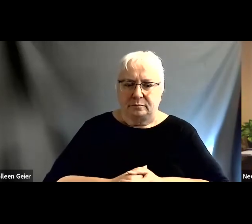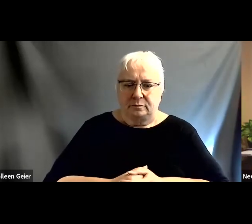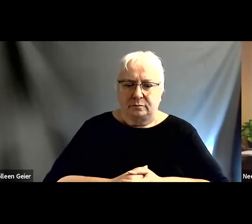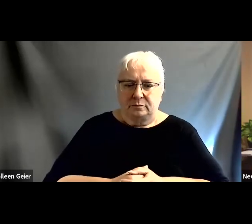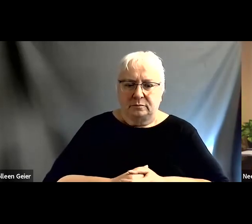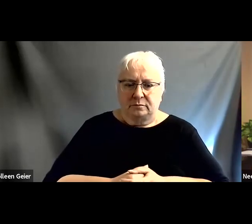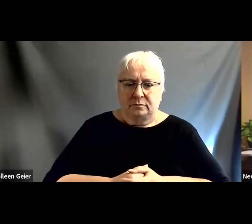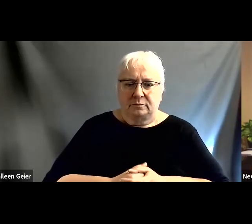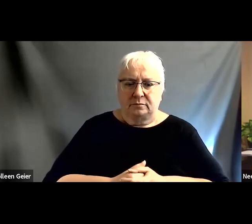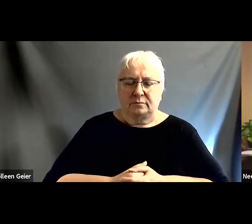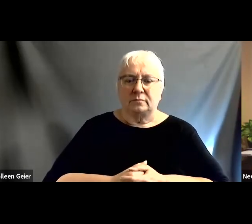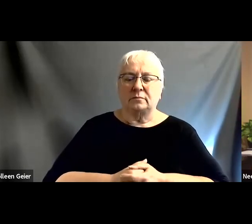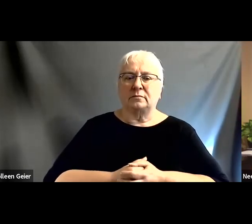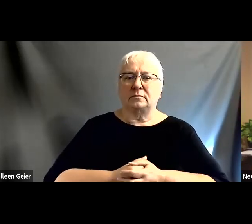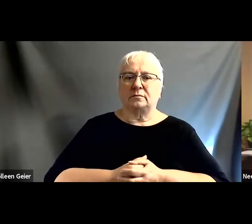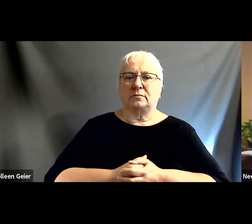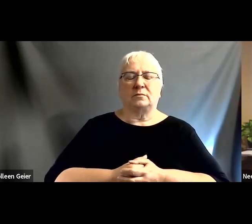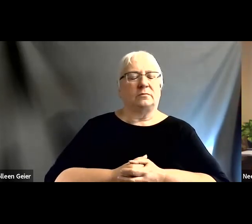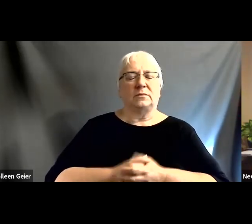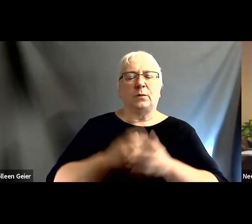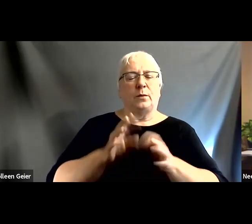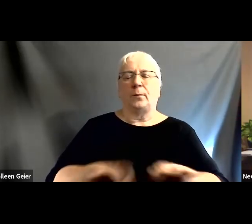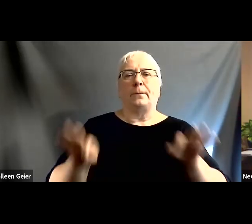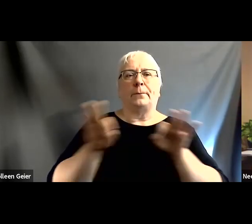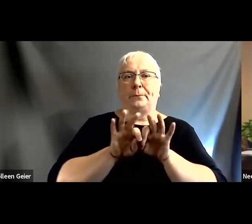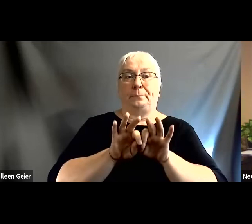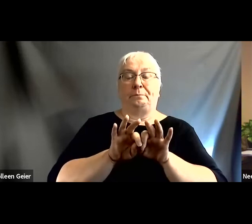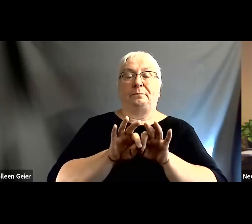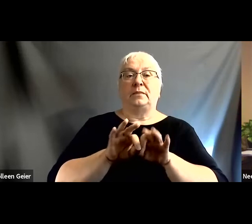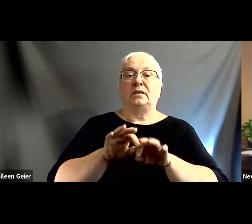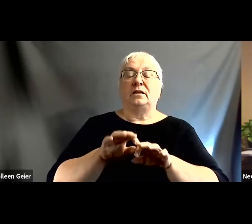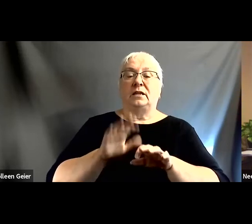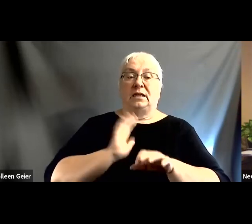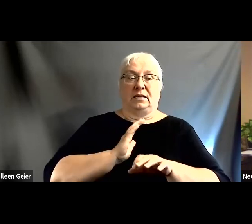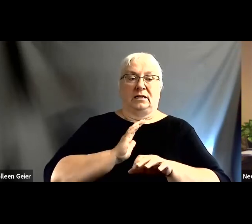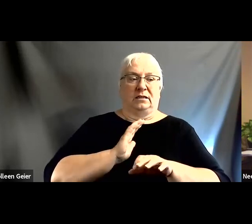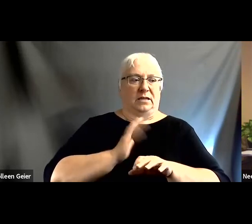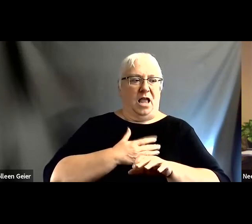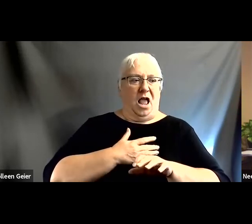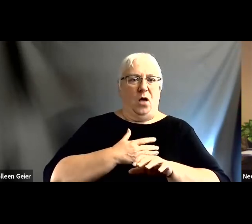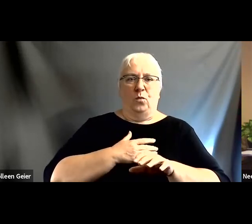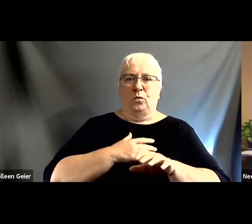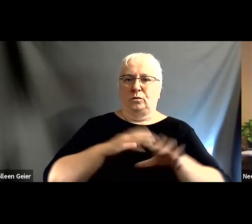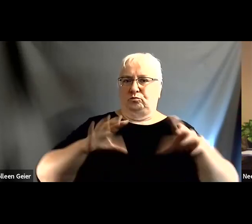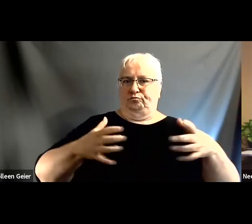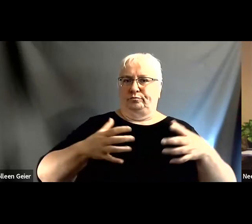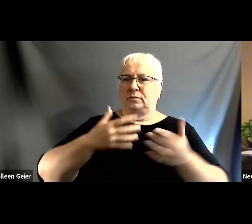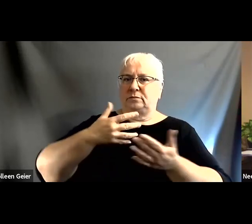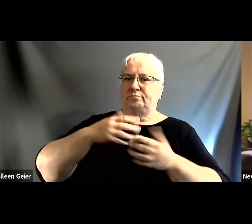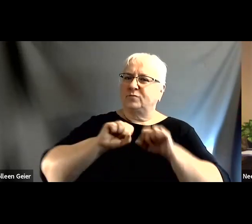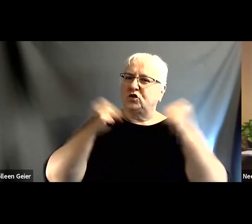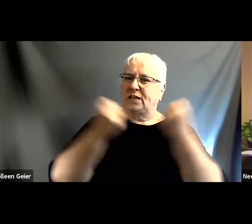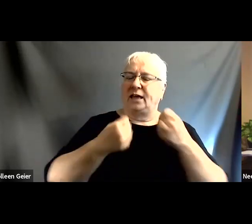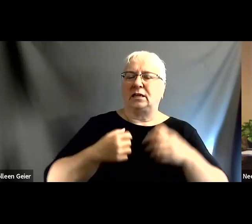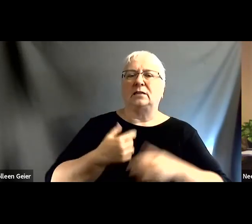One of the most important things is that in society, when we talk about it, when the way